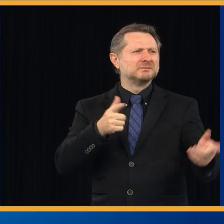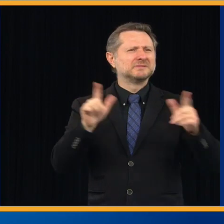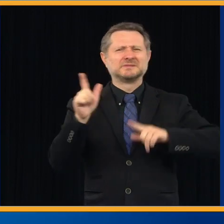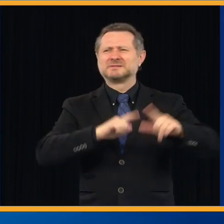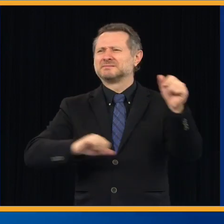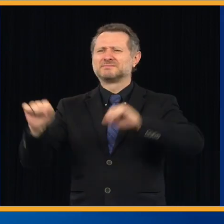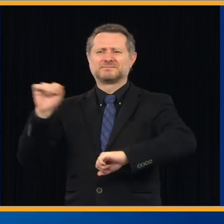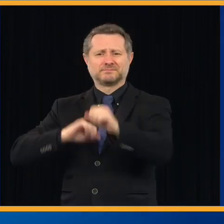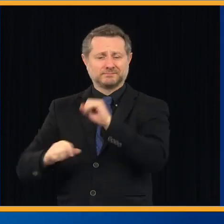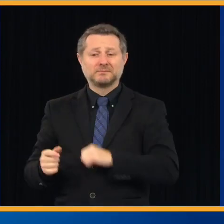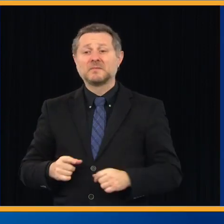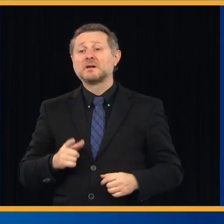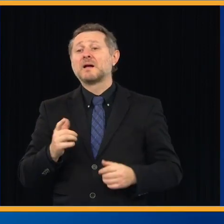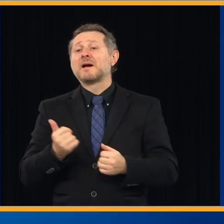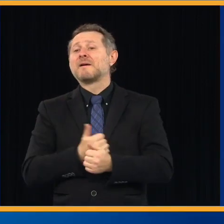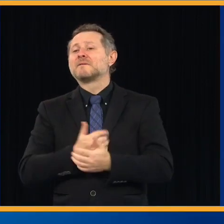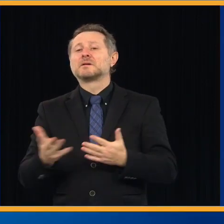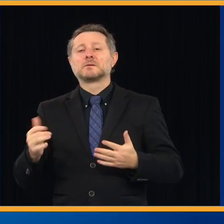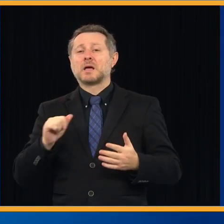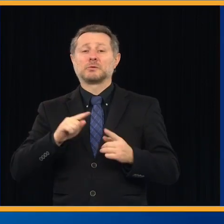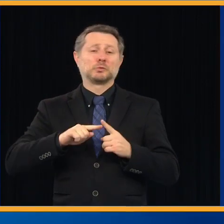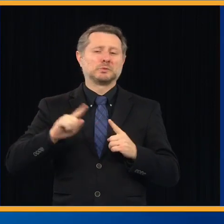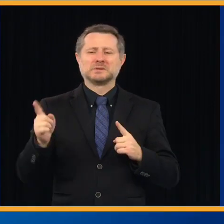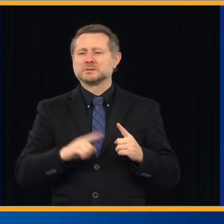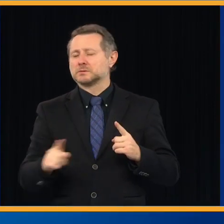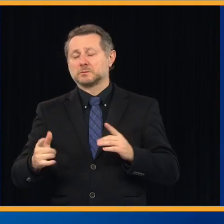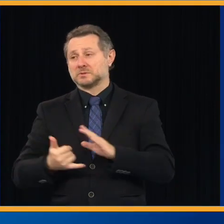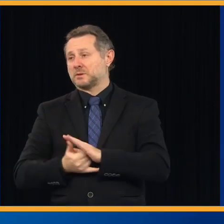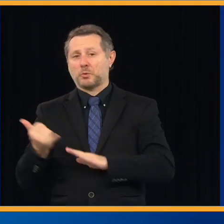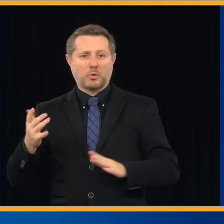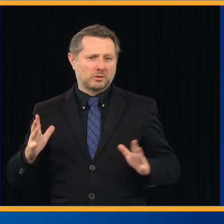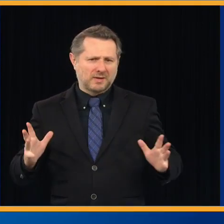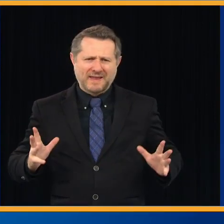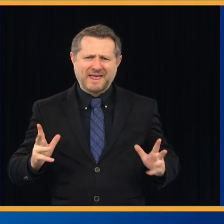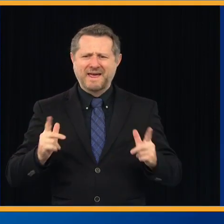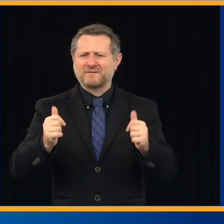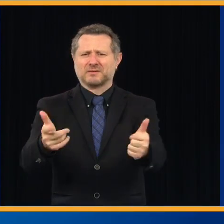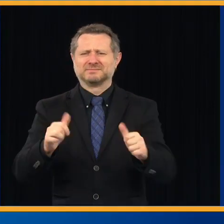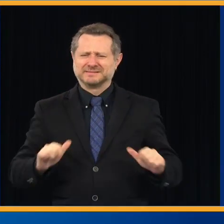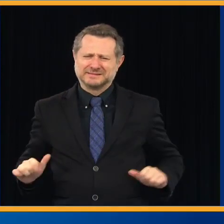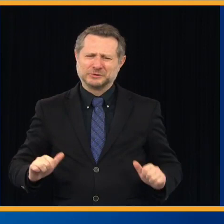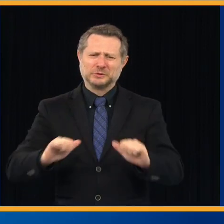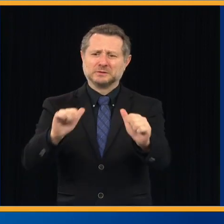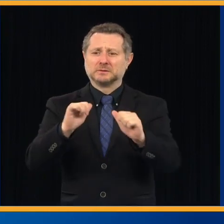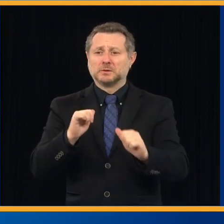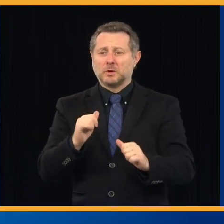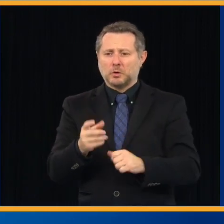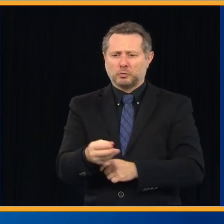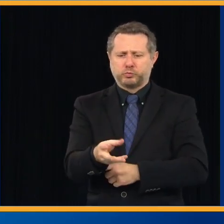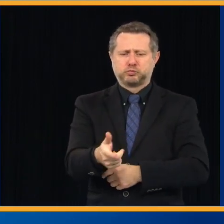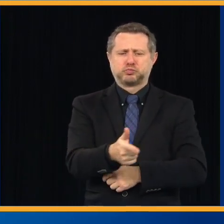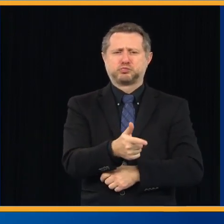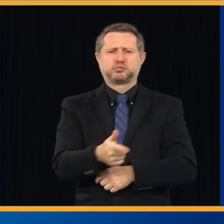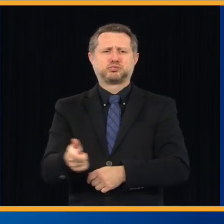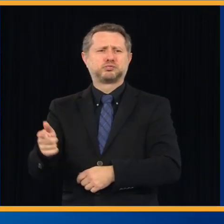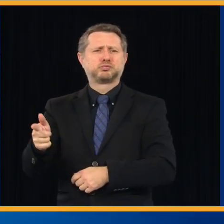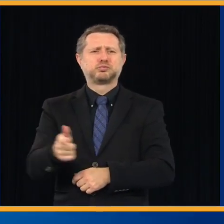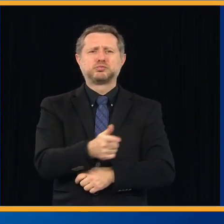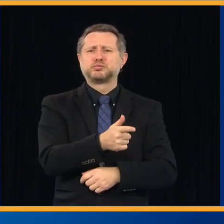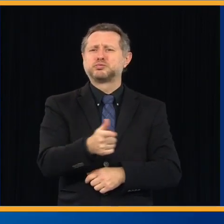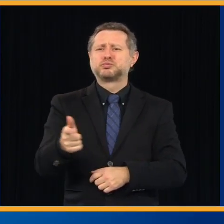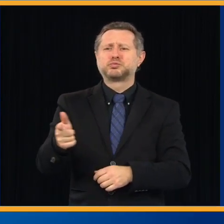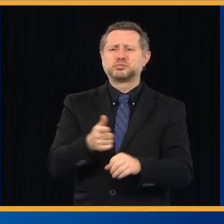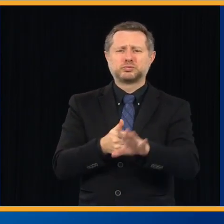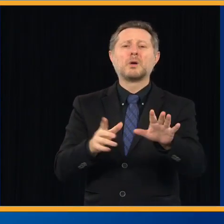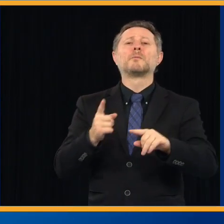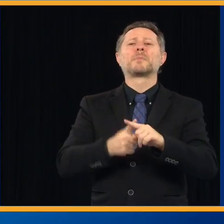whole train with a misting device where they spray disinfectant literally on every surface. You